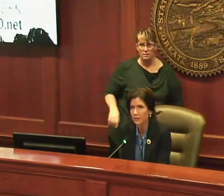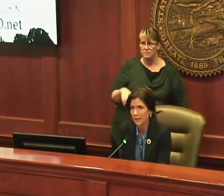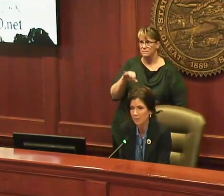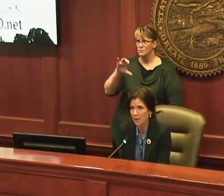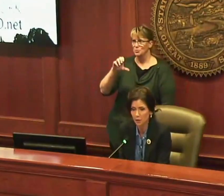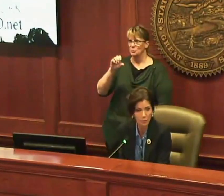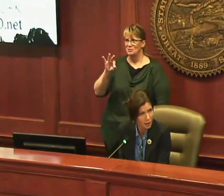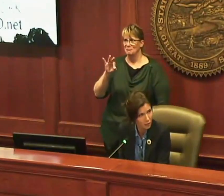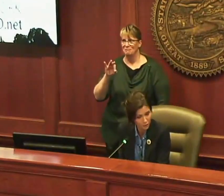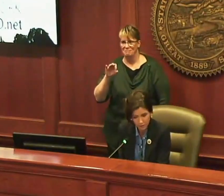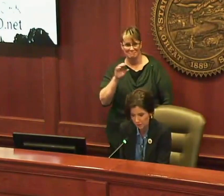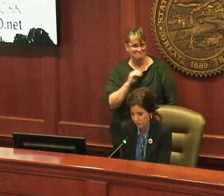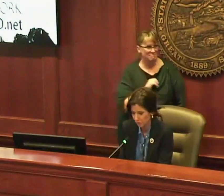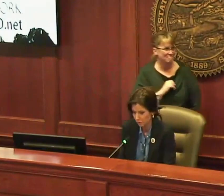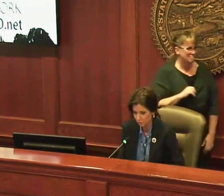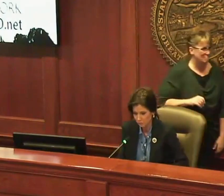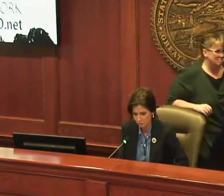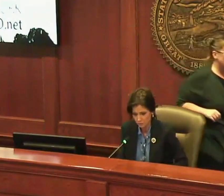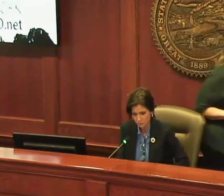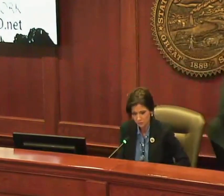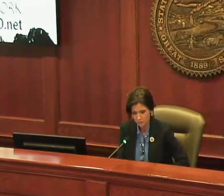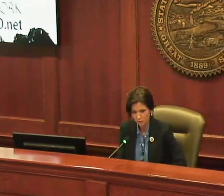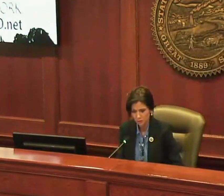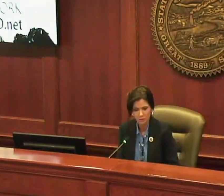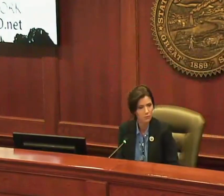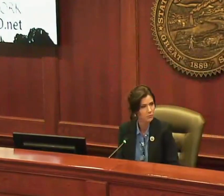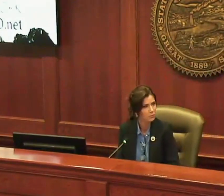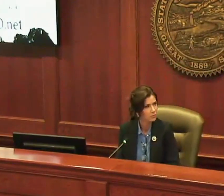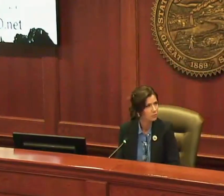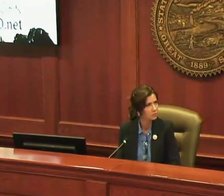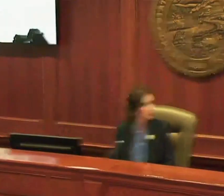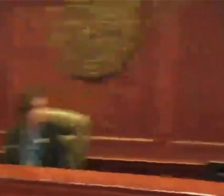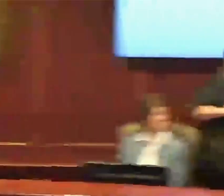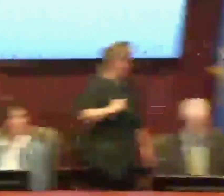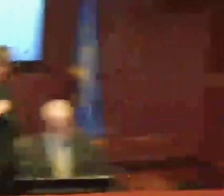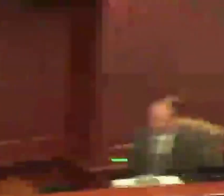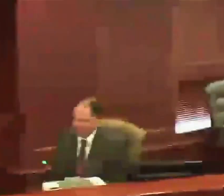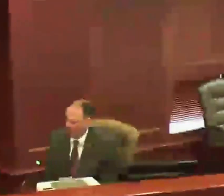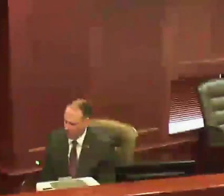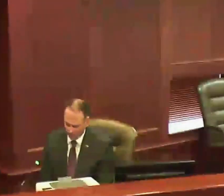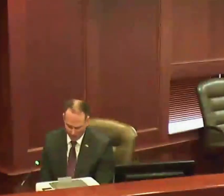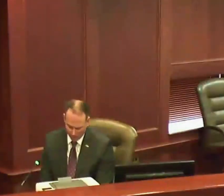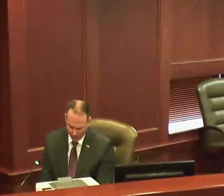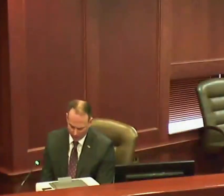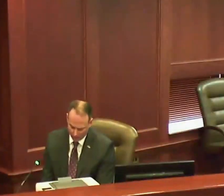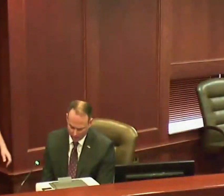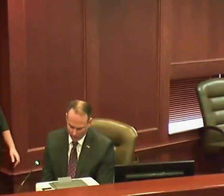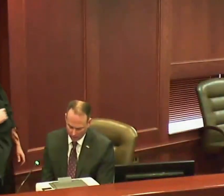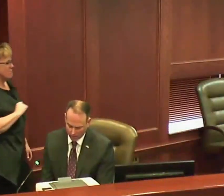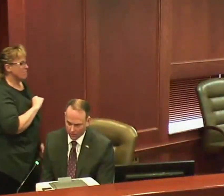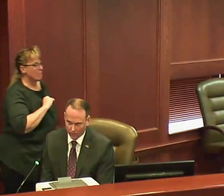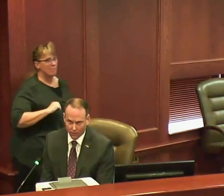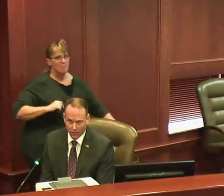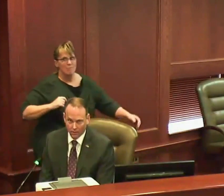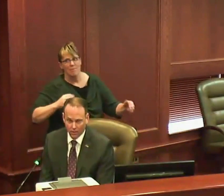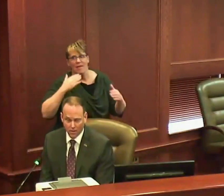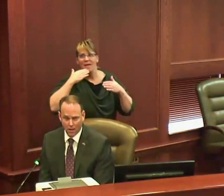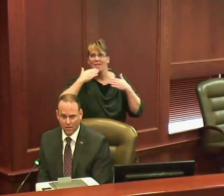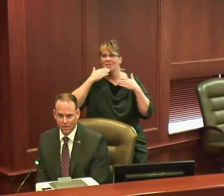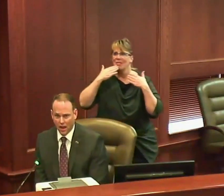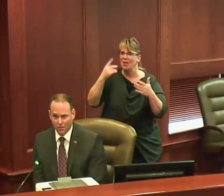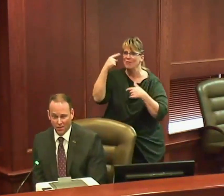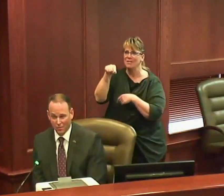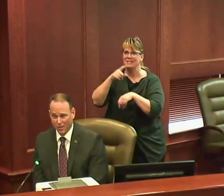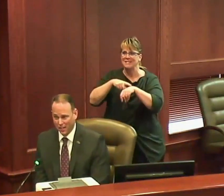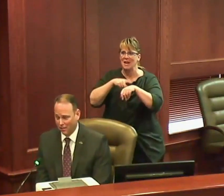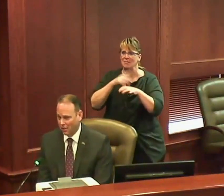Officer at Monument Health. Dr. Archer? Thank you, Governor, and thank you, Josh, for the opportunity to collaborate during these